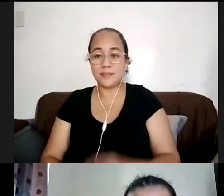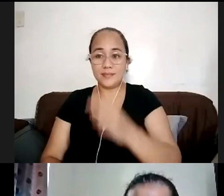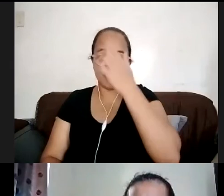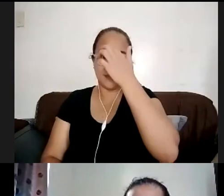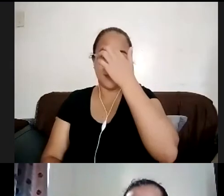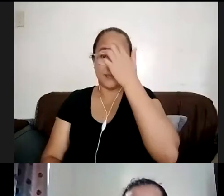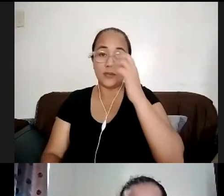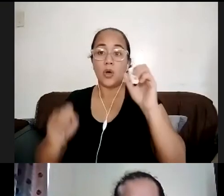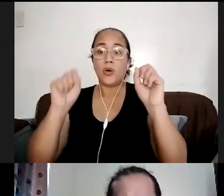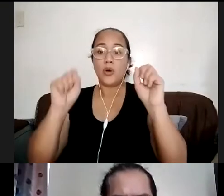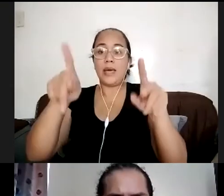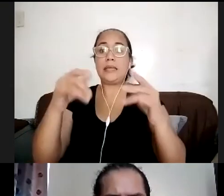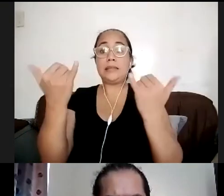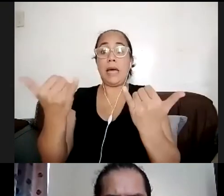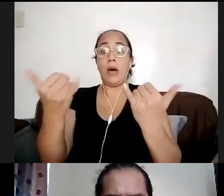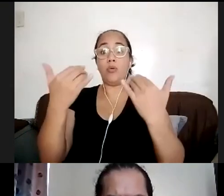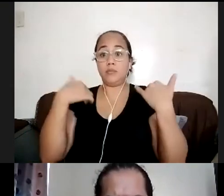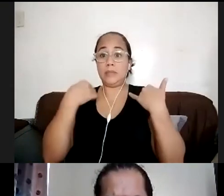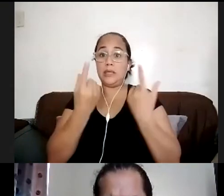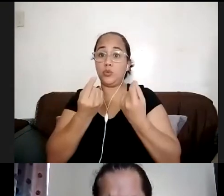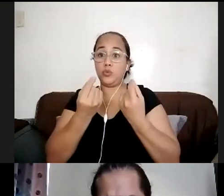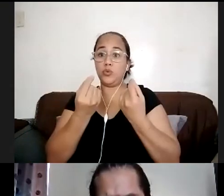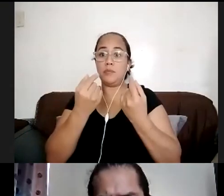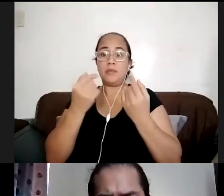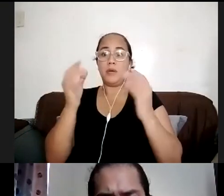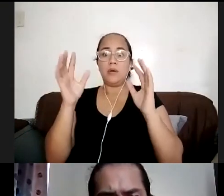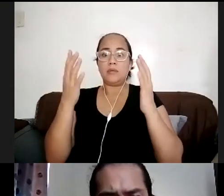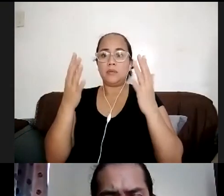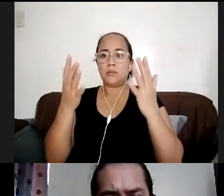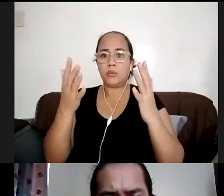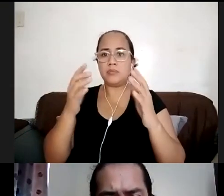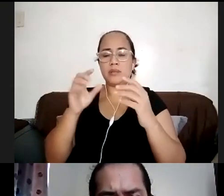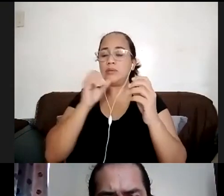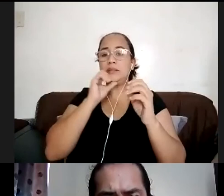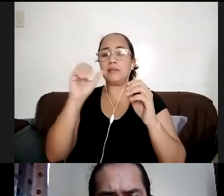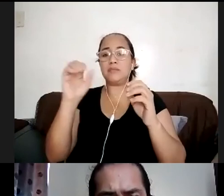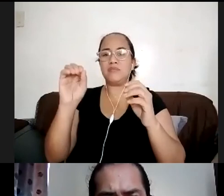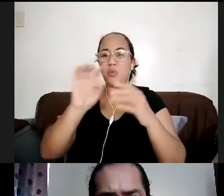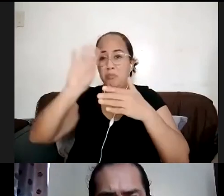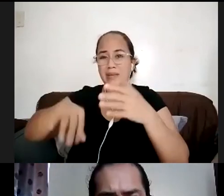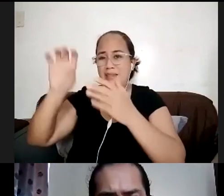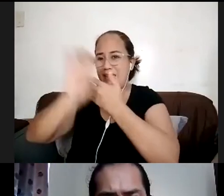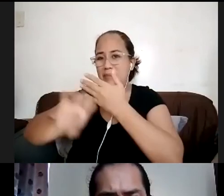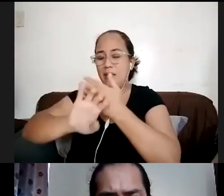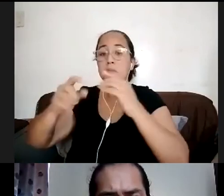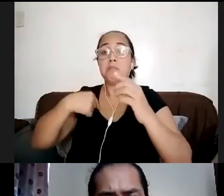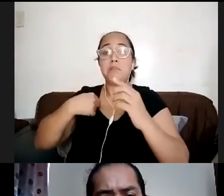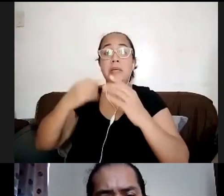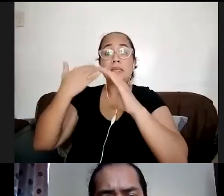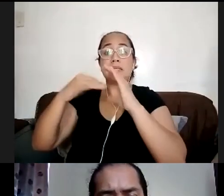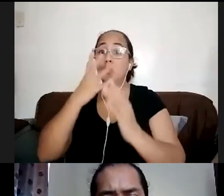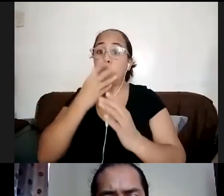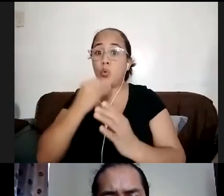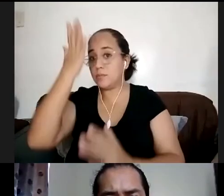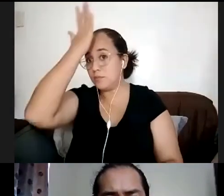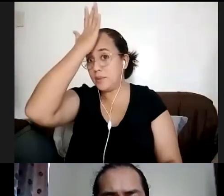Okay, so right now I don't have everybody's email, so I'm gonna send the file to Peeps.